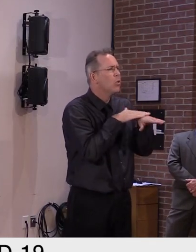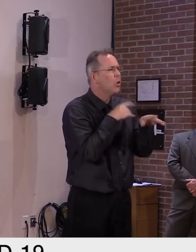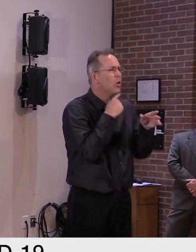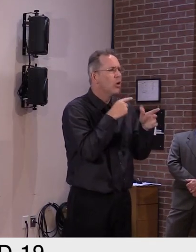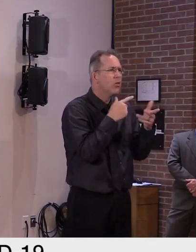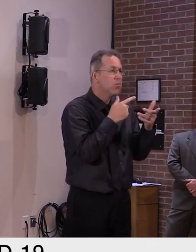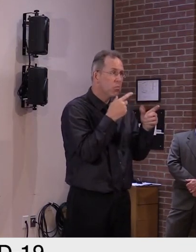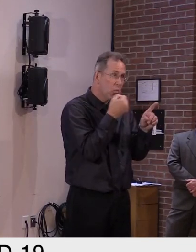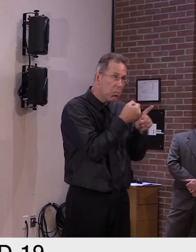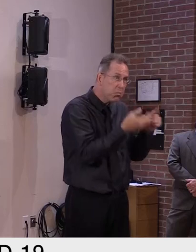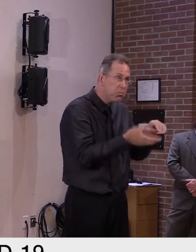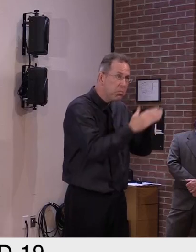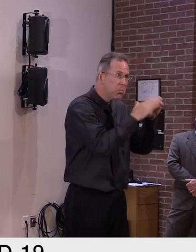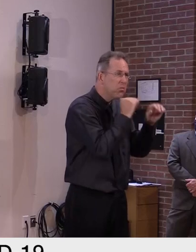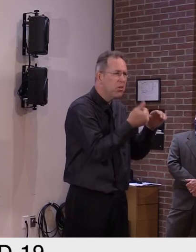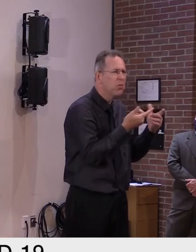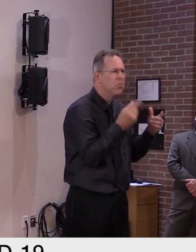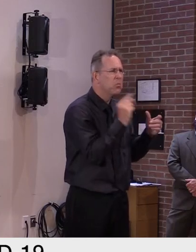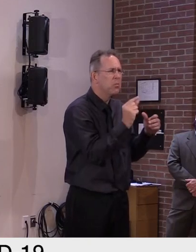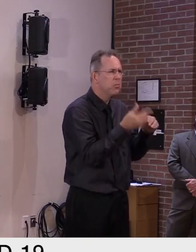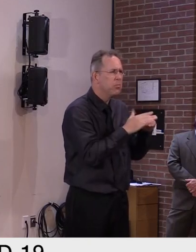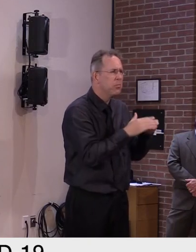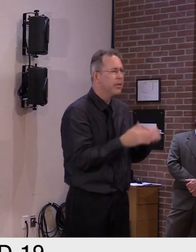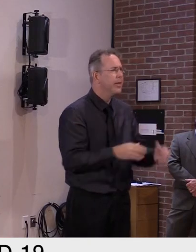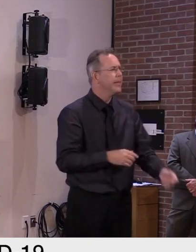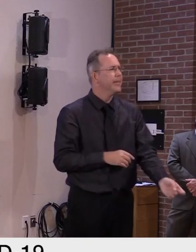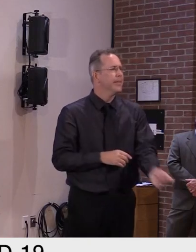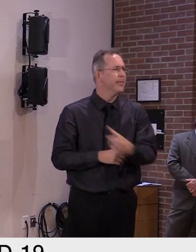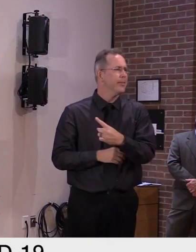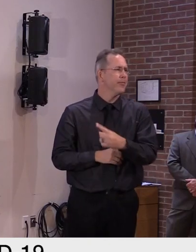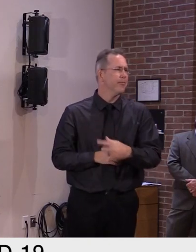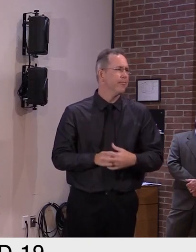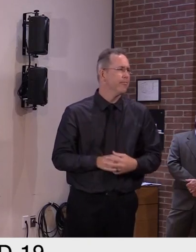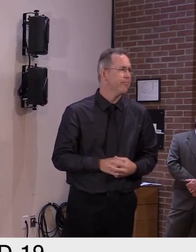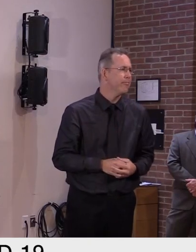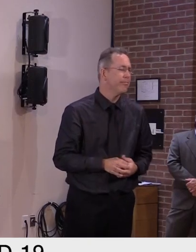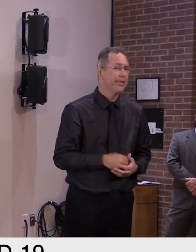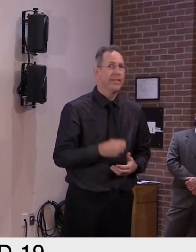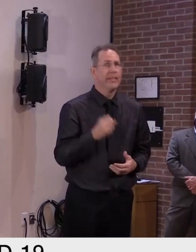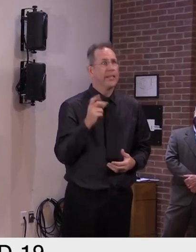Okay, I guess I'll have to live with that. Thank you. Guy Page.